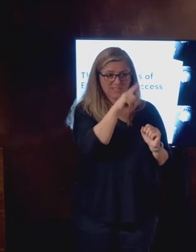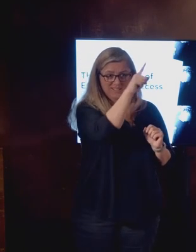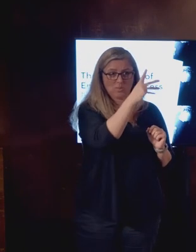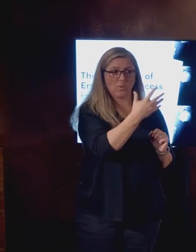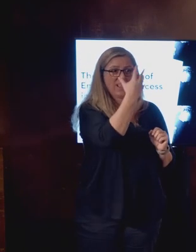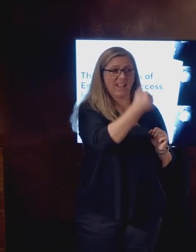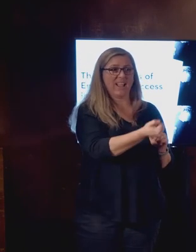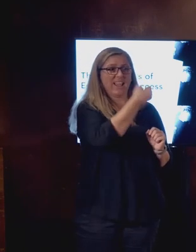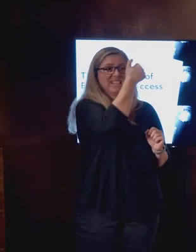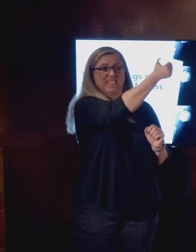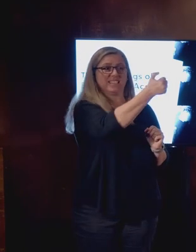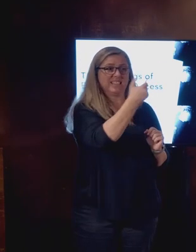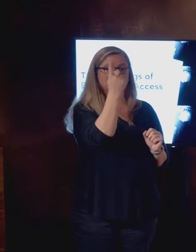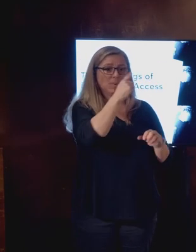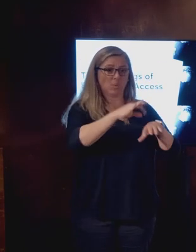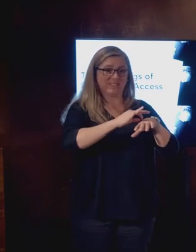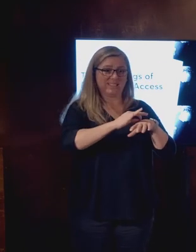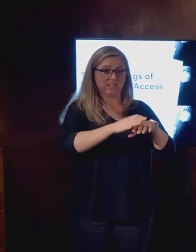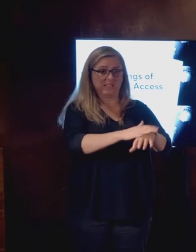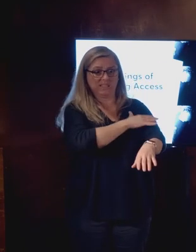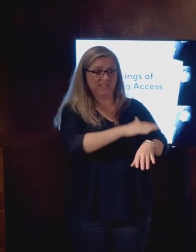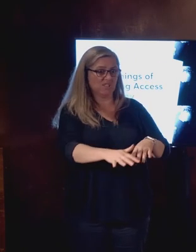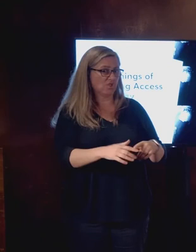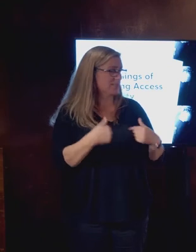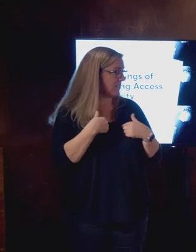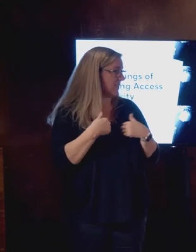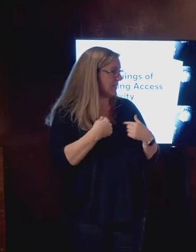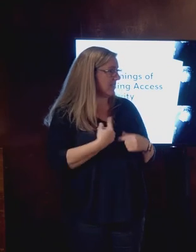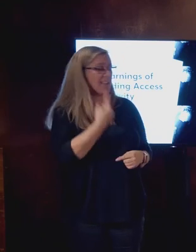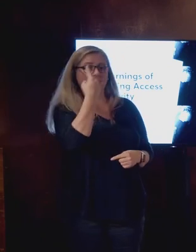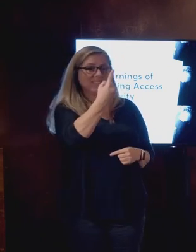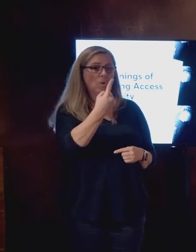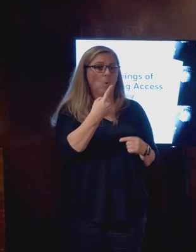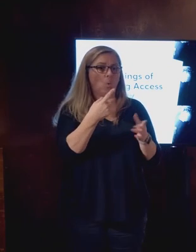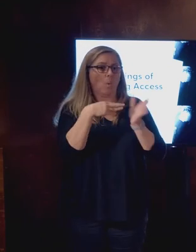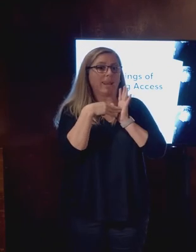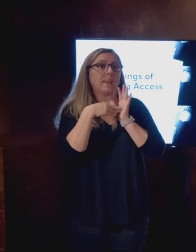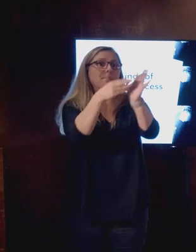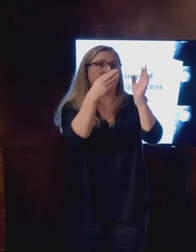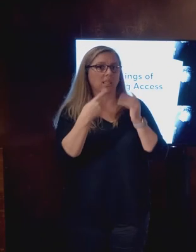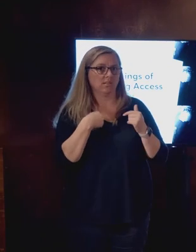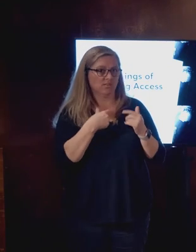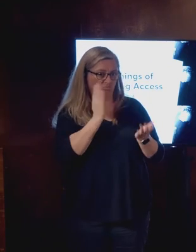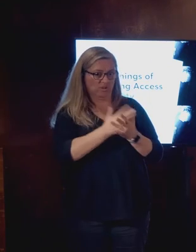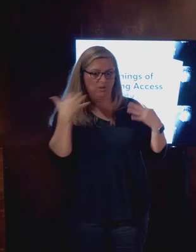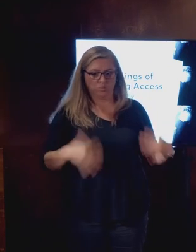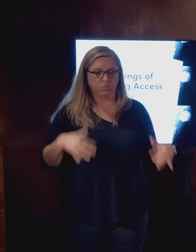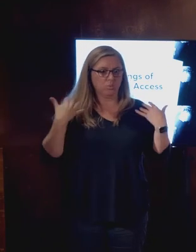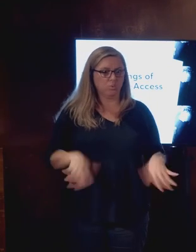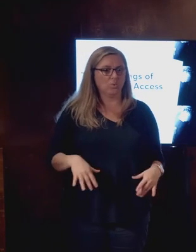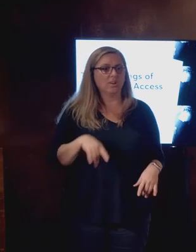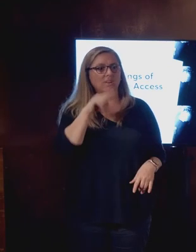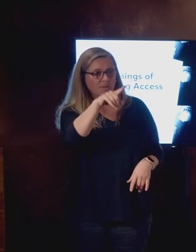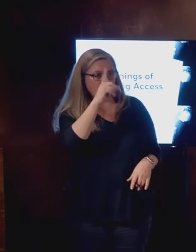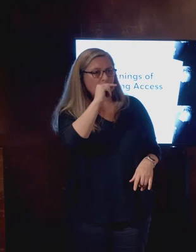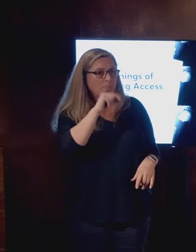with the same skin condition as mine in the room, which was amazing because, you know, that's like a 1 in a million skin condition. So that was incredible to have all those people, and it was because